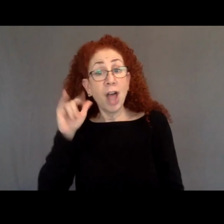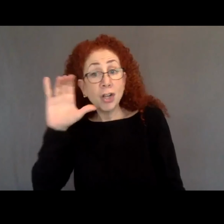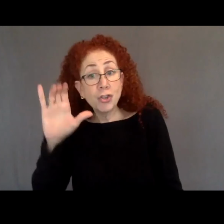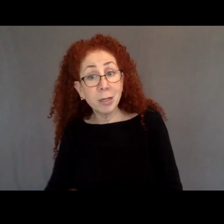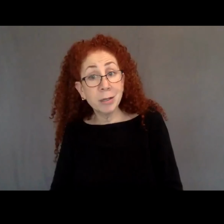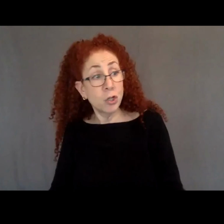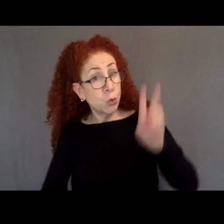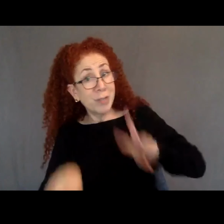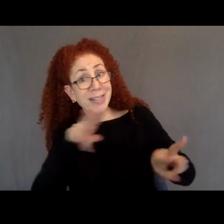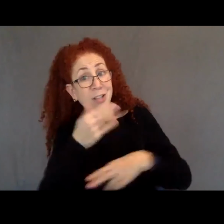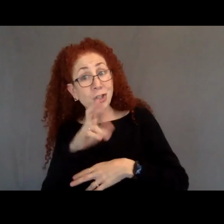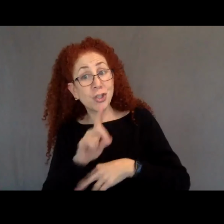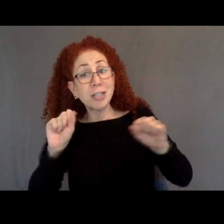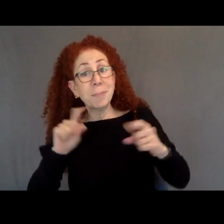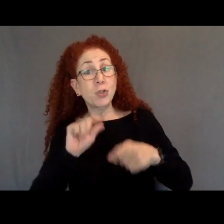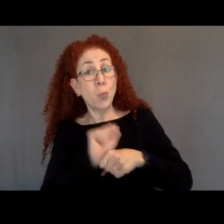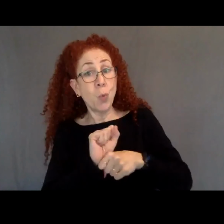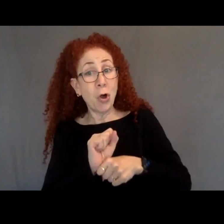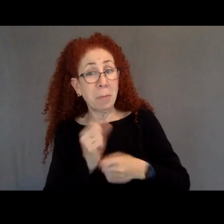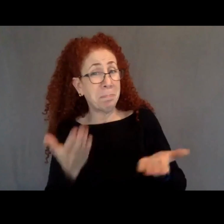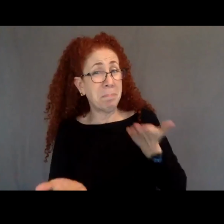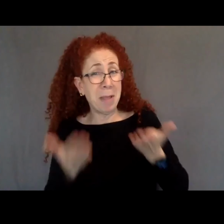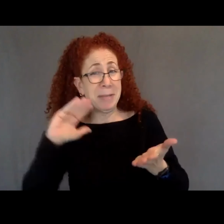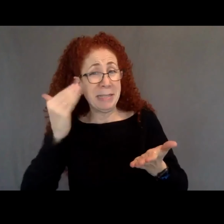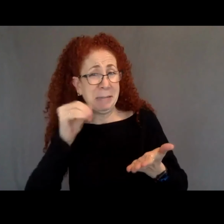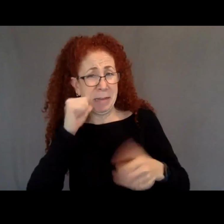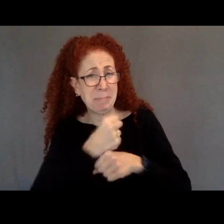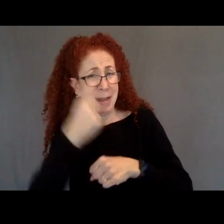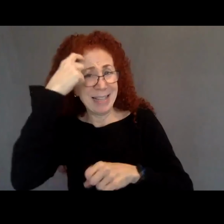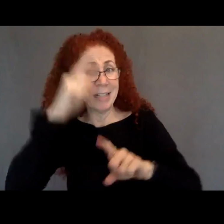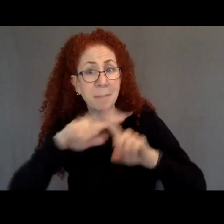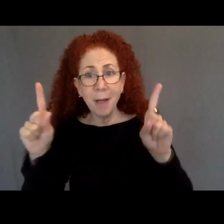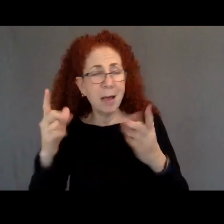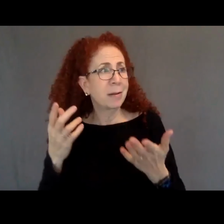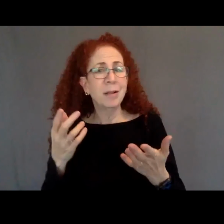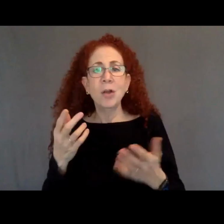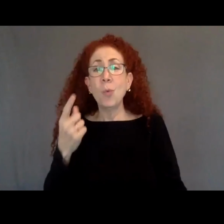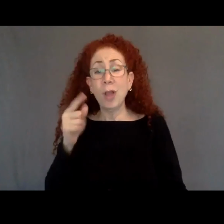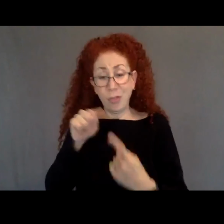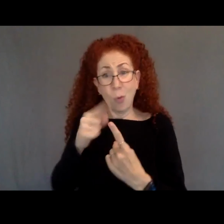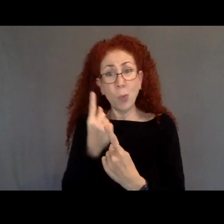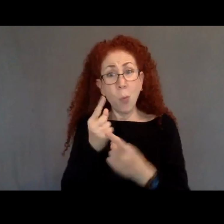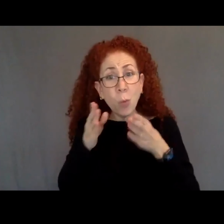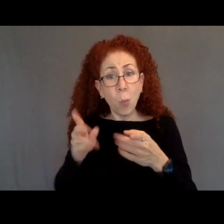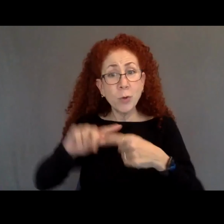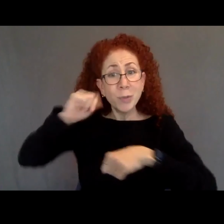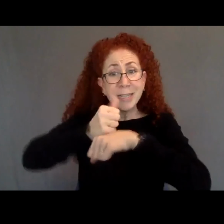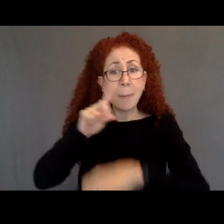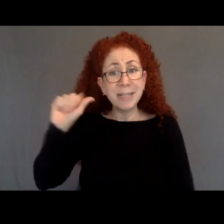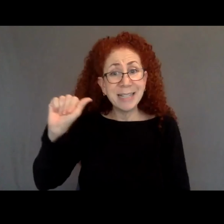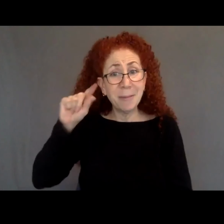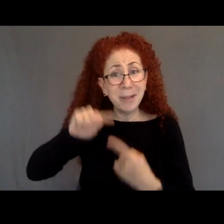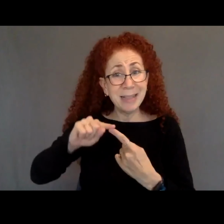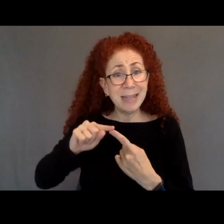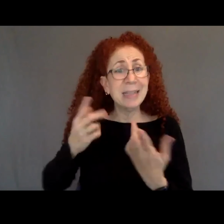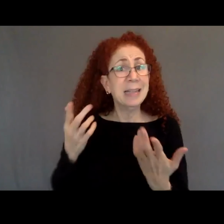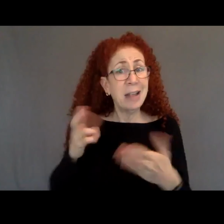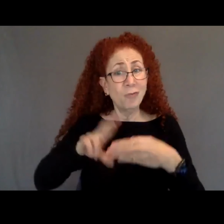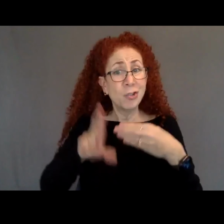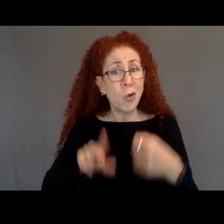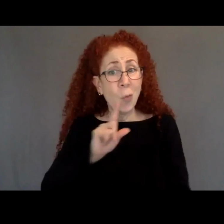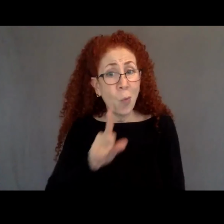to work might seem nonsensical. But with only a single route to establishing disability, the result